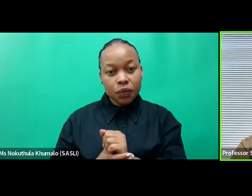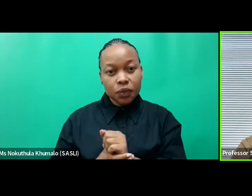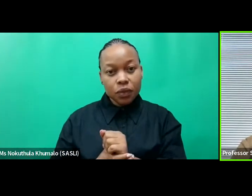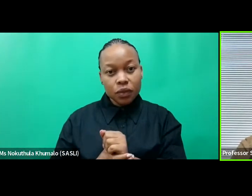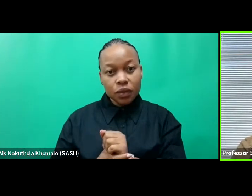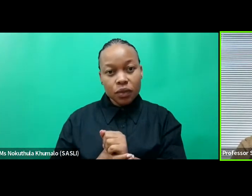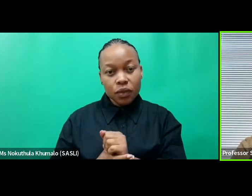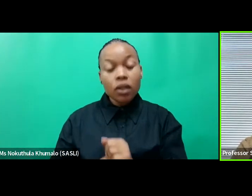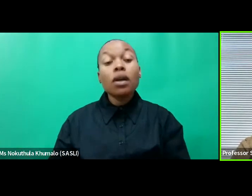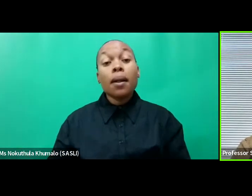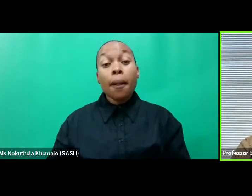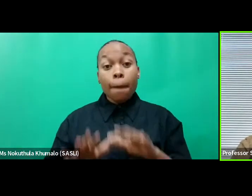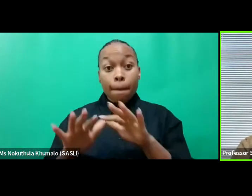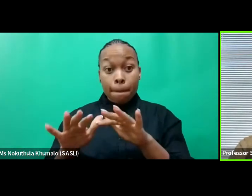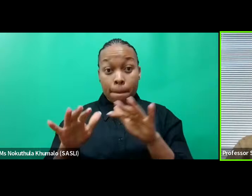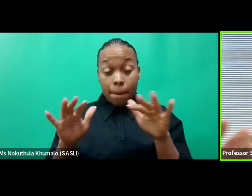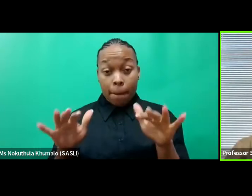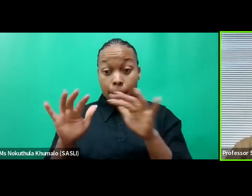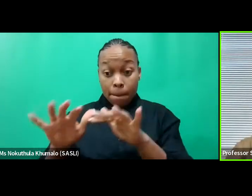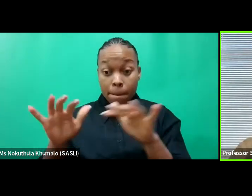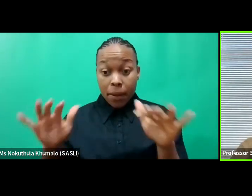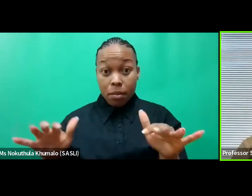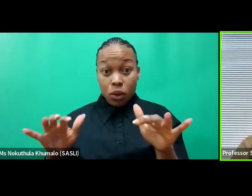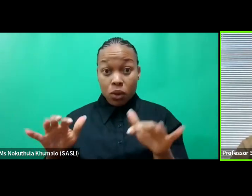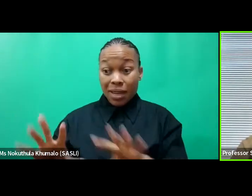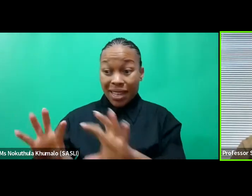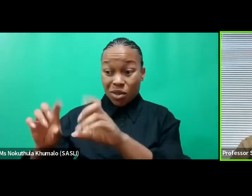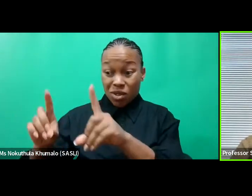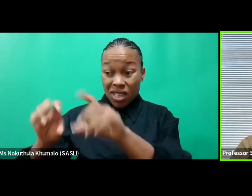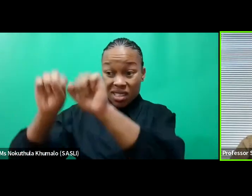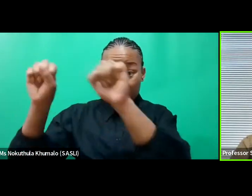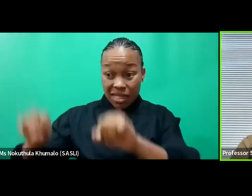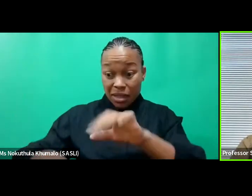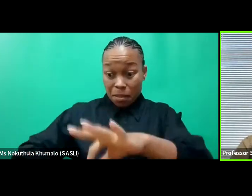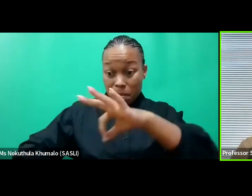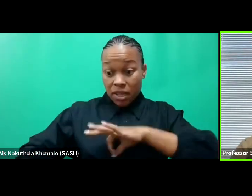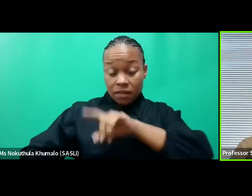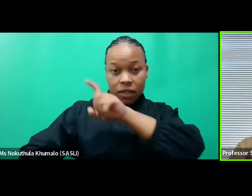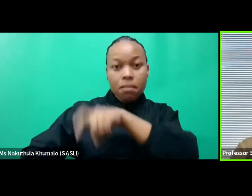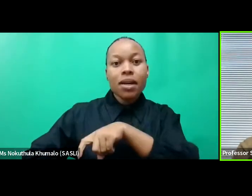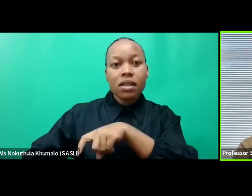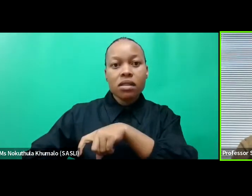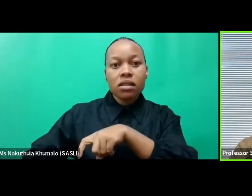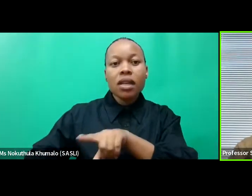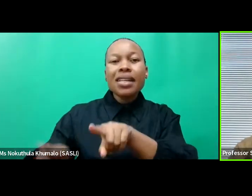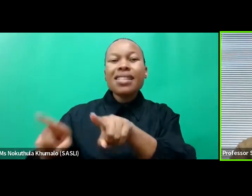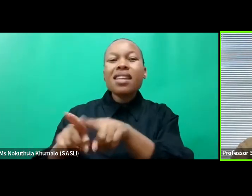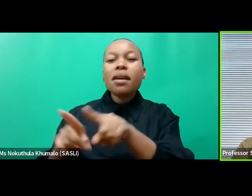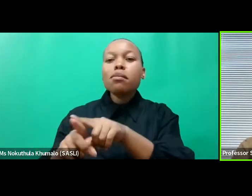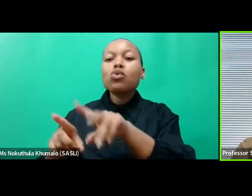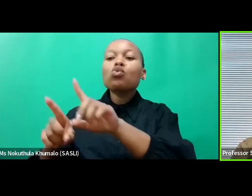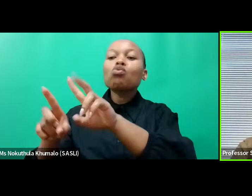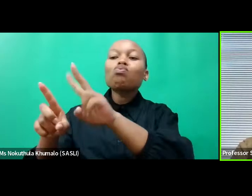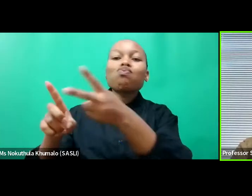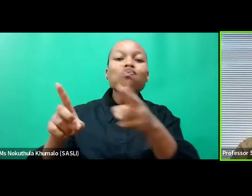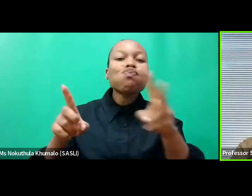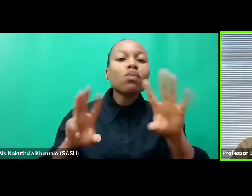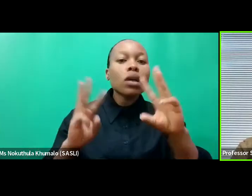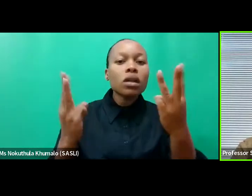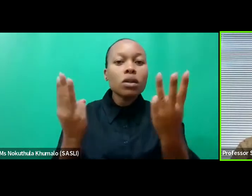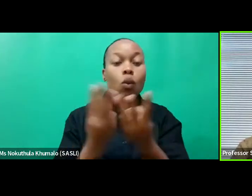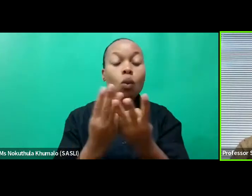benefit from the education system. And like in other parts of the world, if you look at, we are one of the most unequal societies.